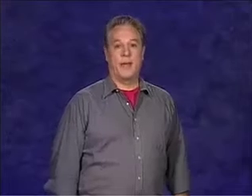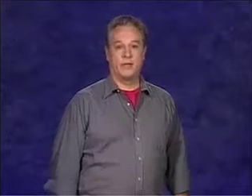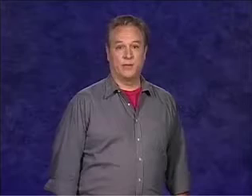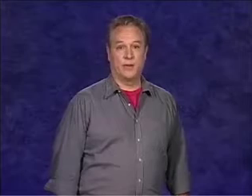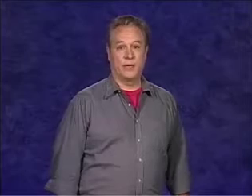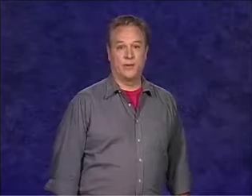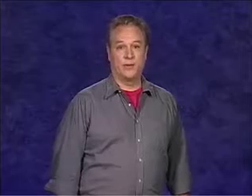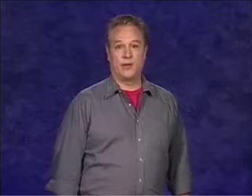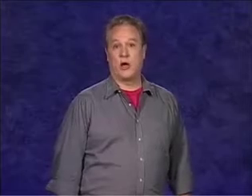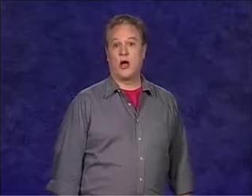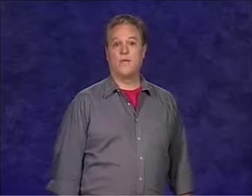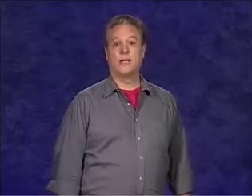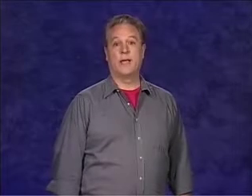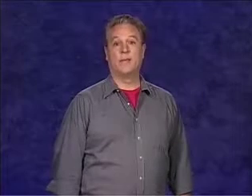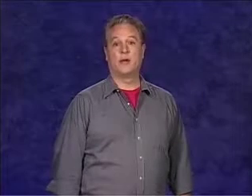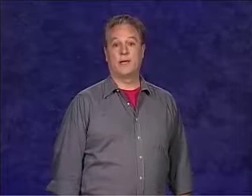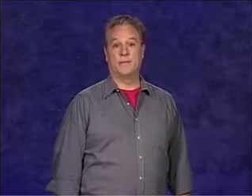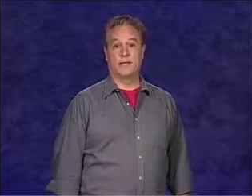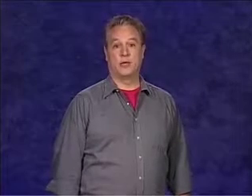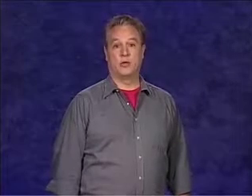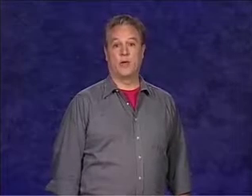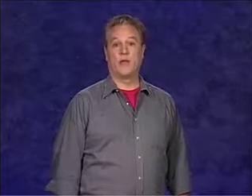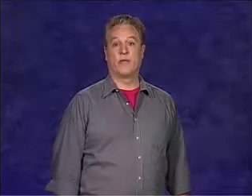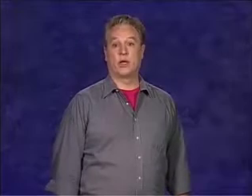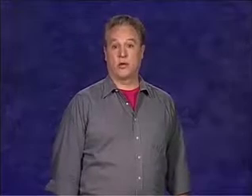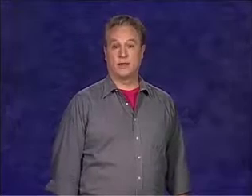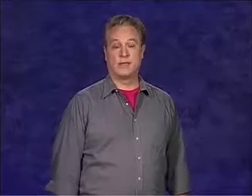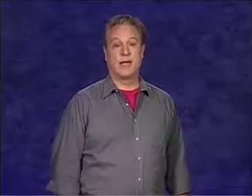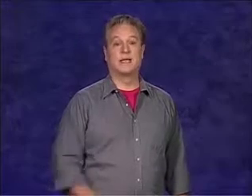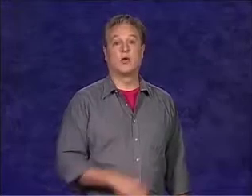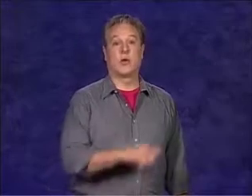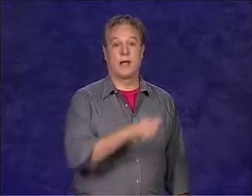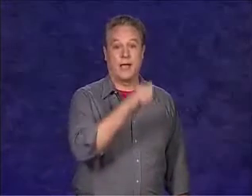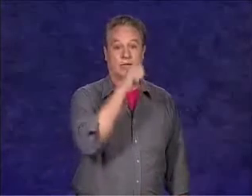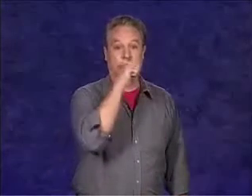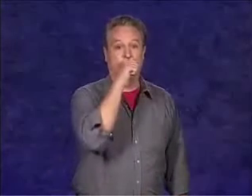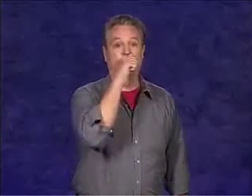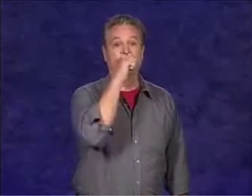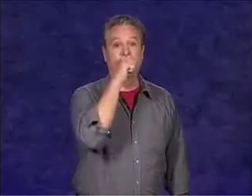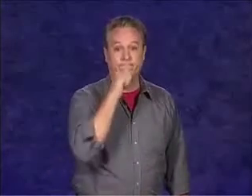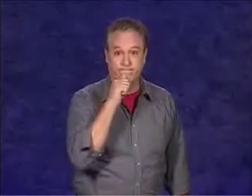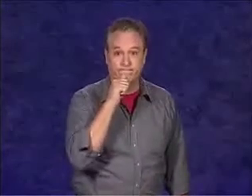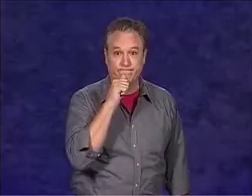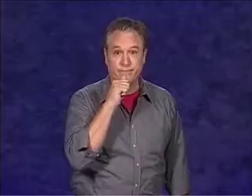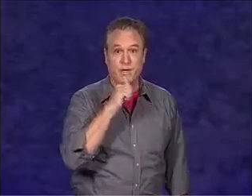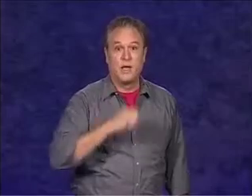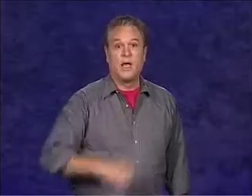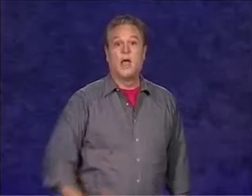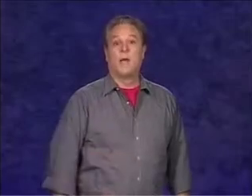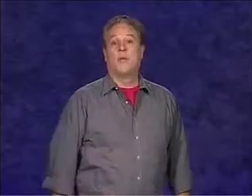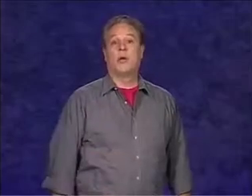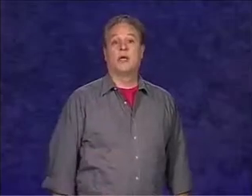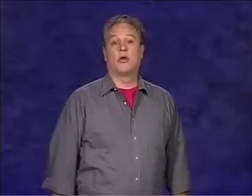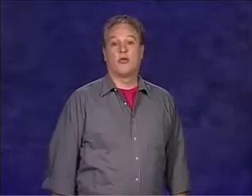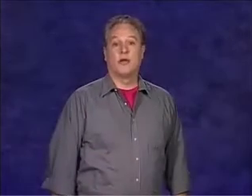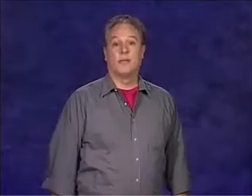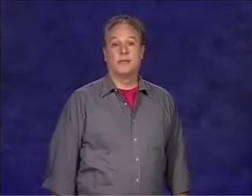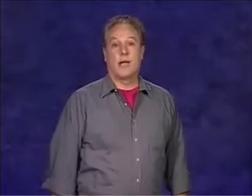Patient people often keep their lips sealed rather than criticize or lash out. Pulling your thumb down your lips and